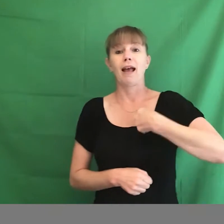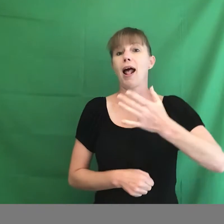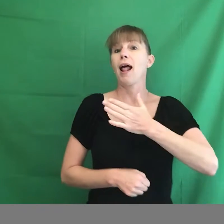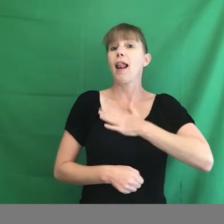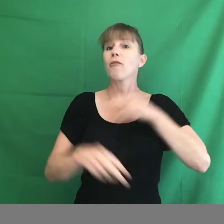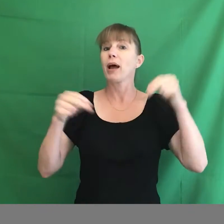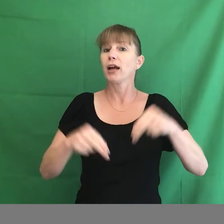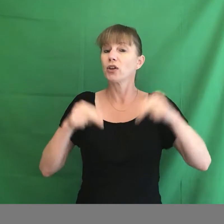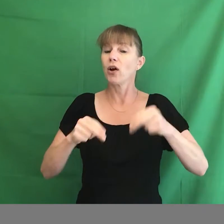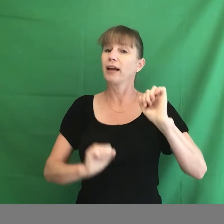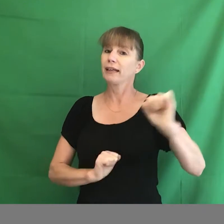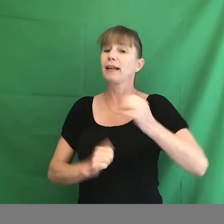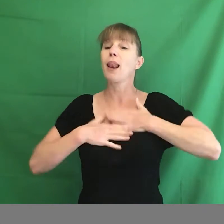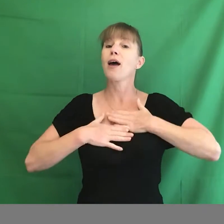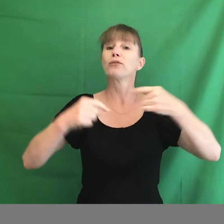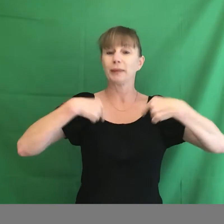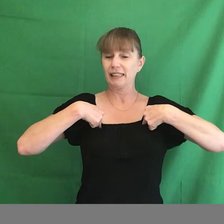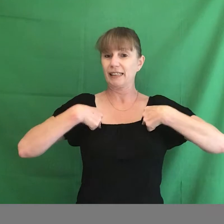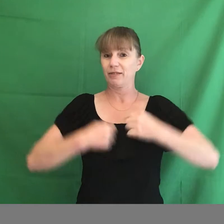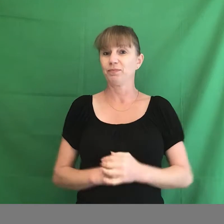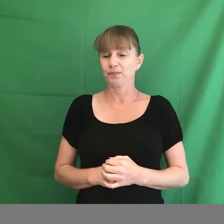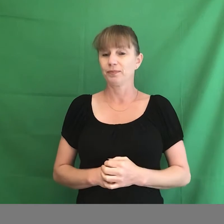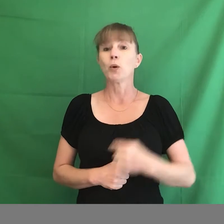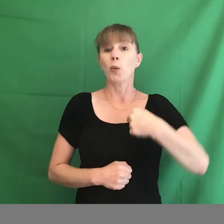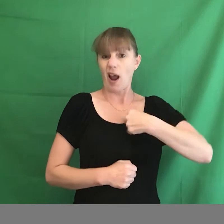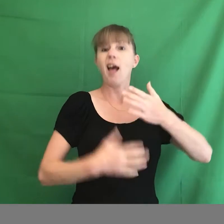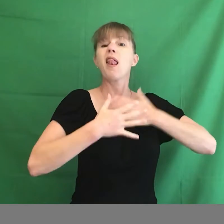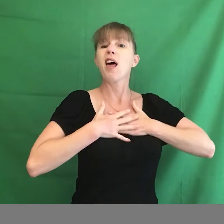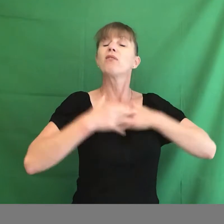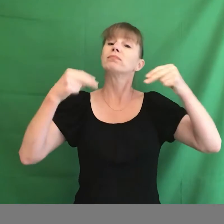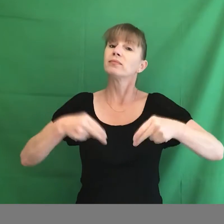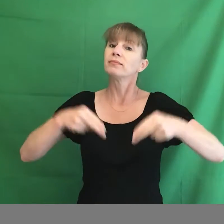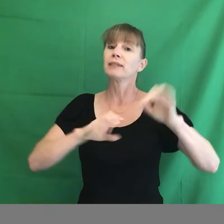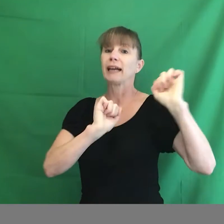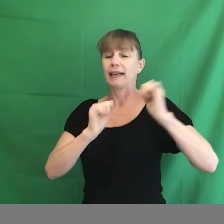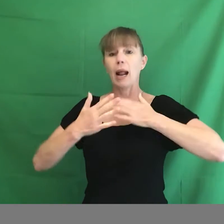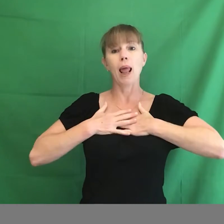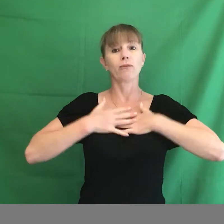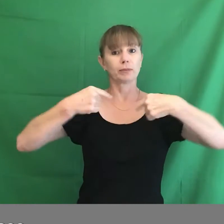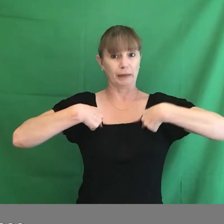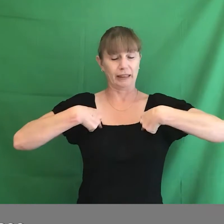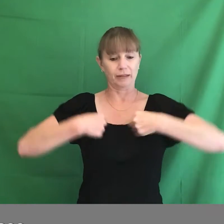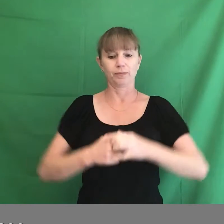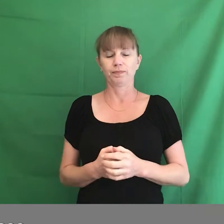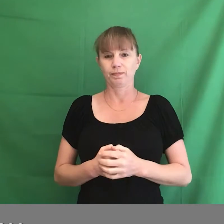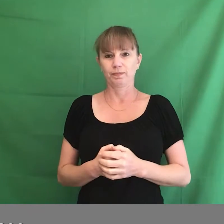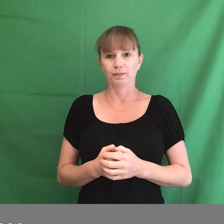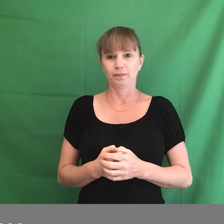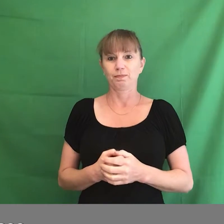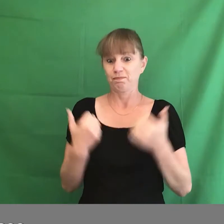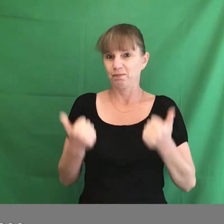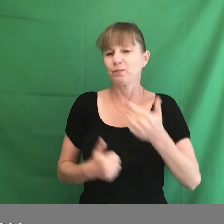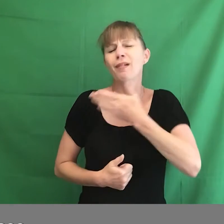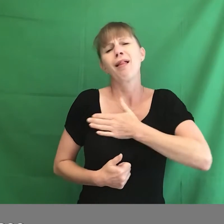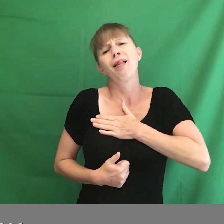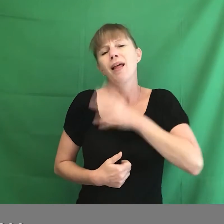love my doggy and he loves me. I love my doggy and he loves me. We all love to see all of the